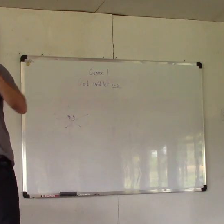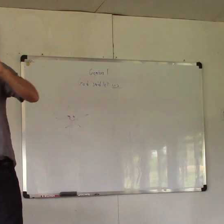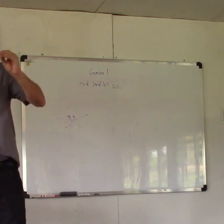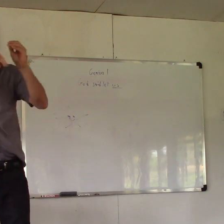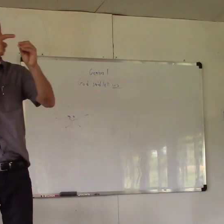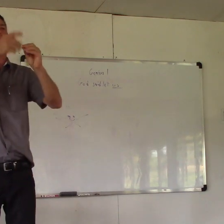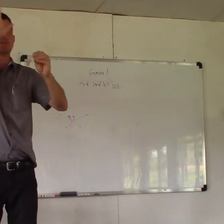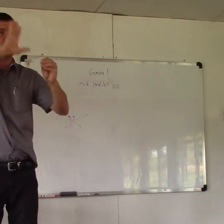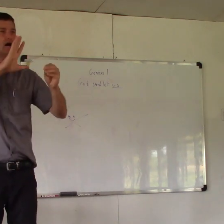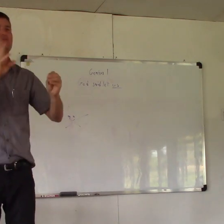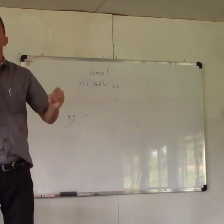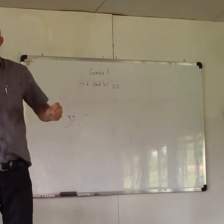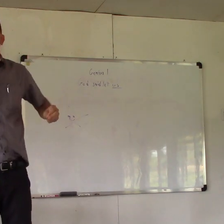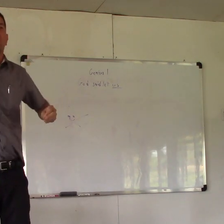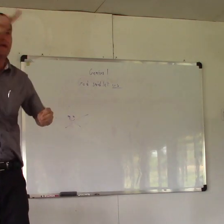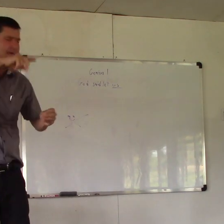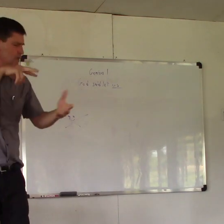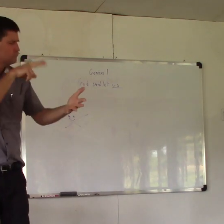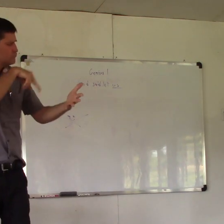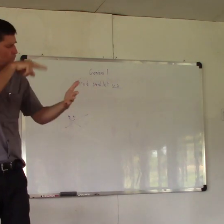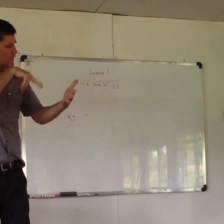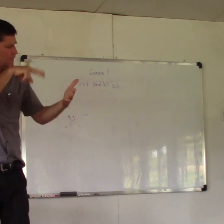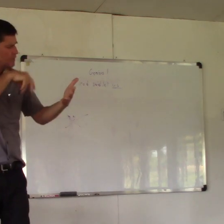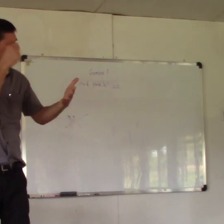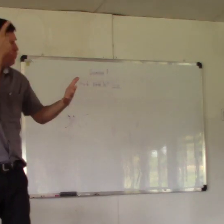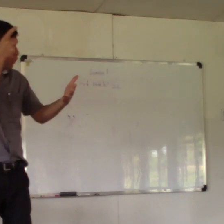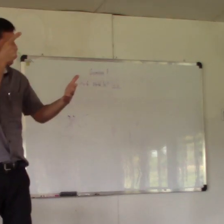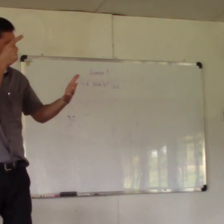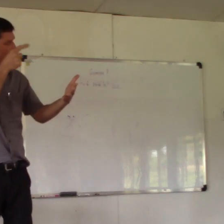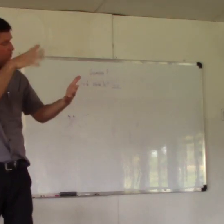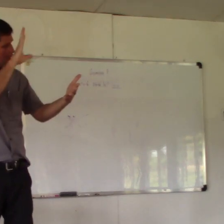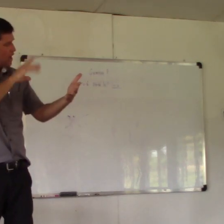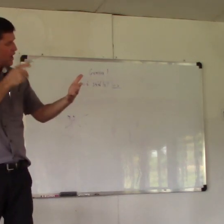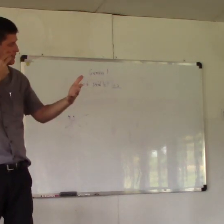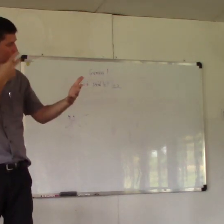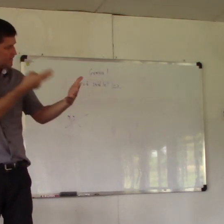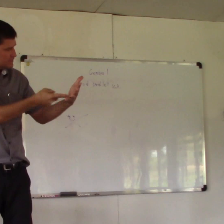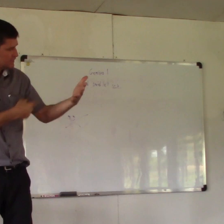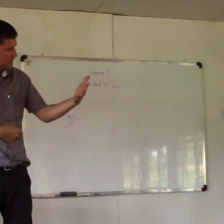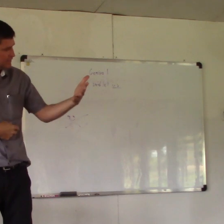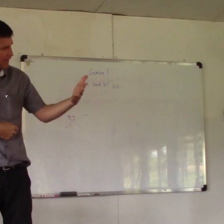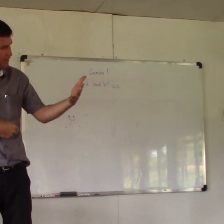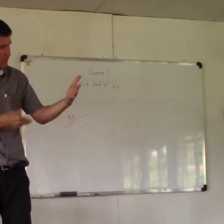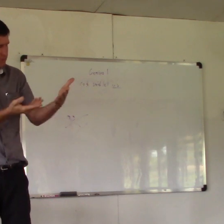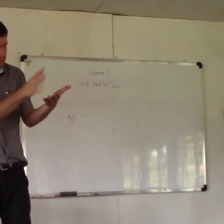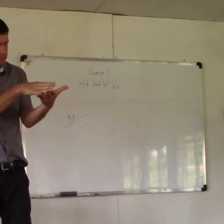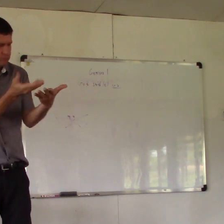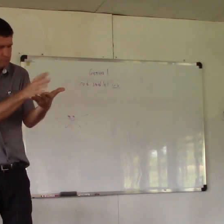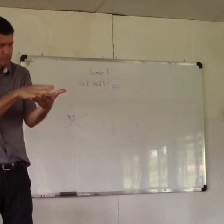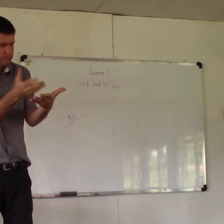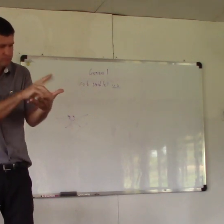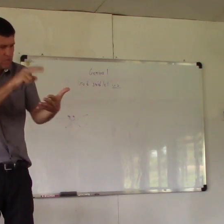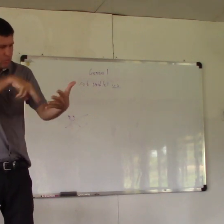story about God. We read God. You can see Him there.